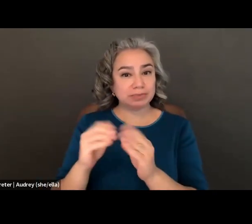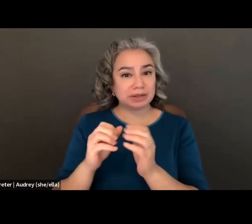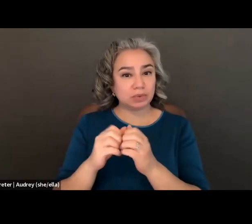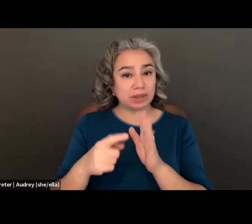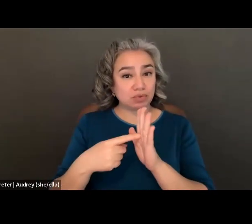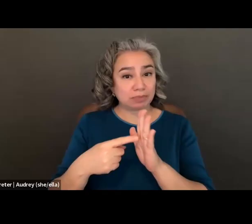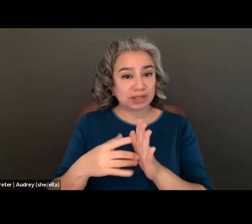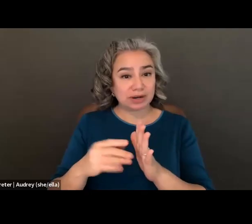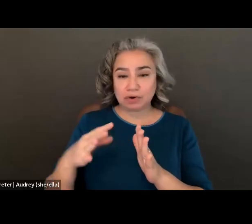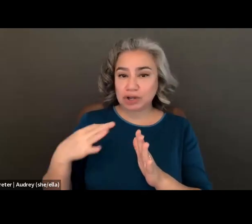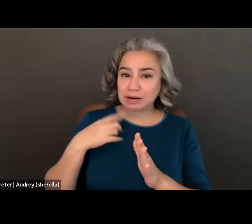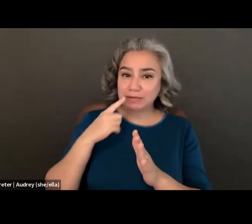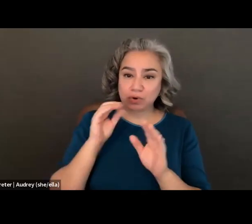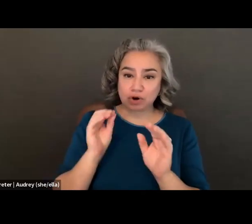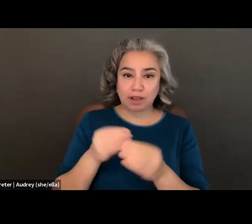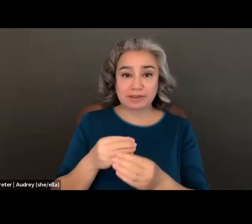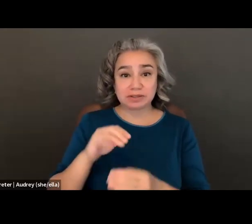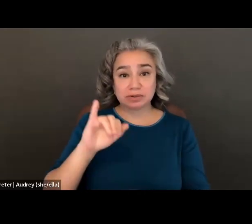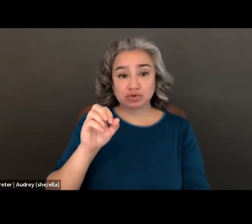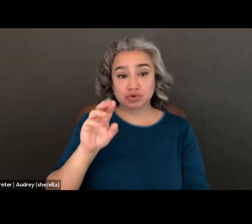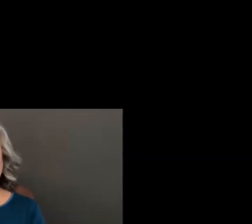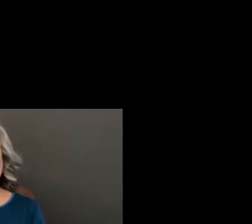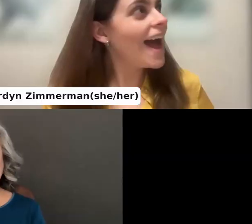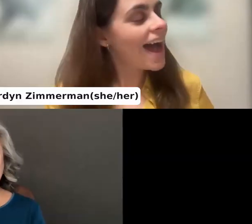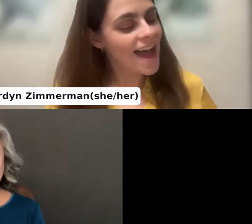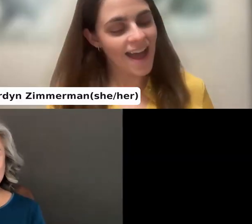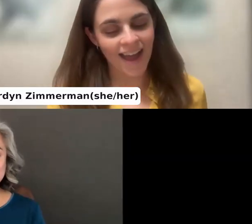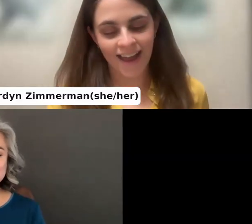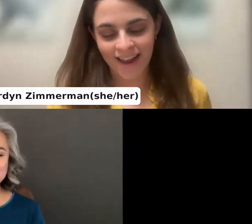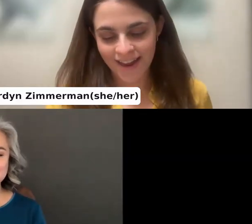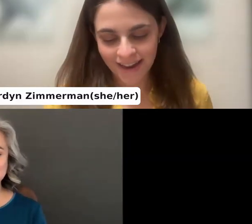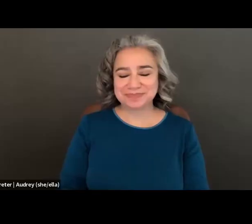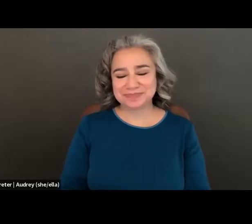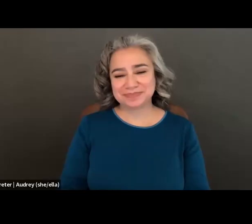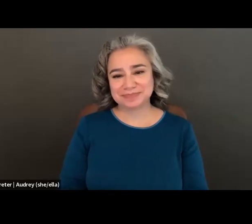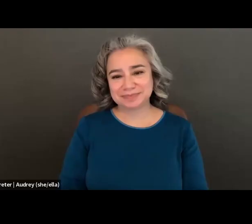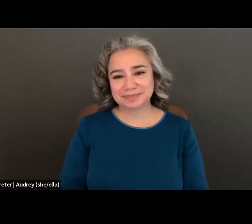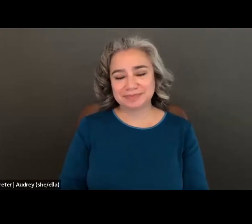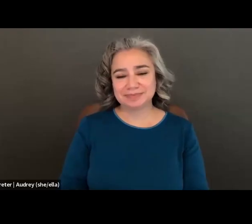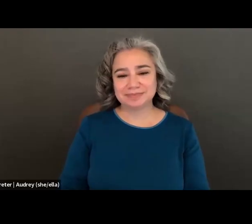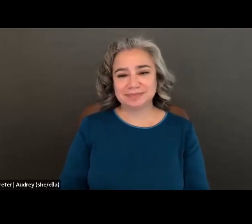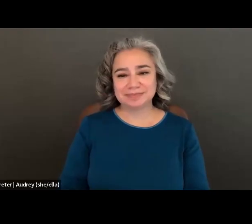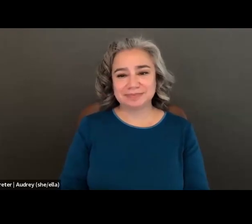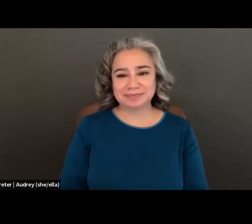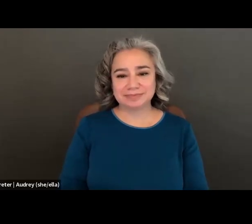for office. Jordyn, are you there? There you are. Great, thank you.